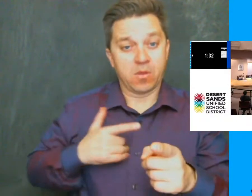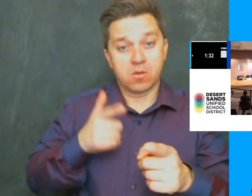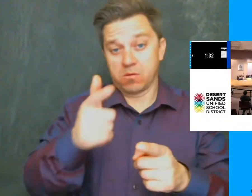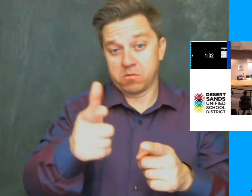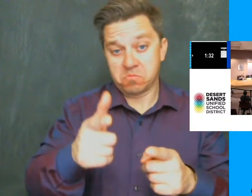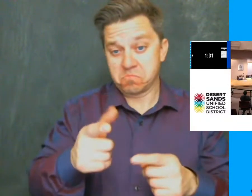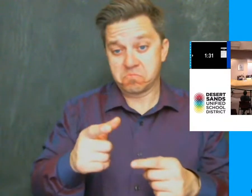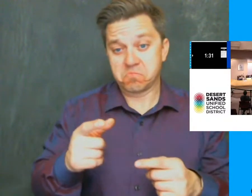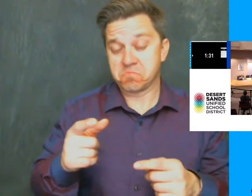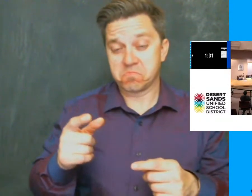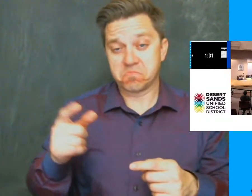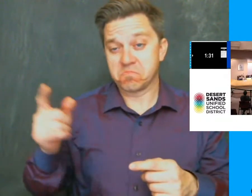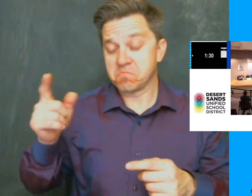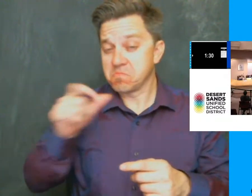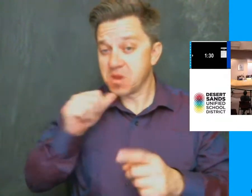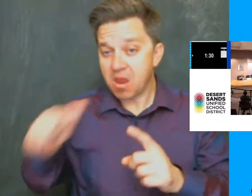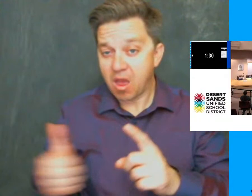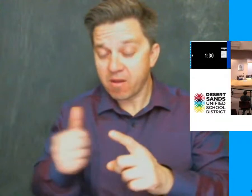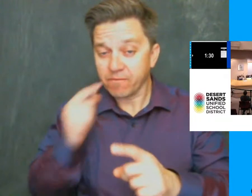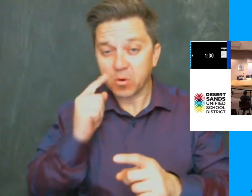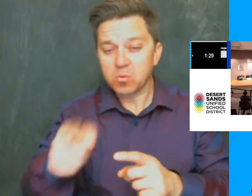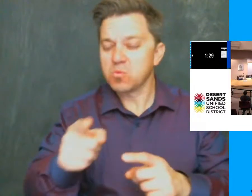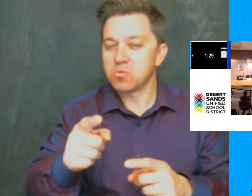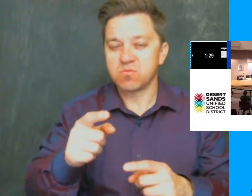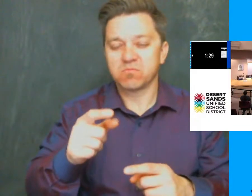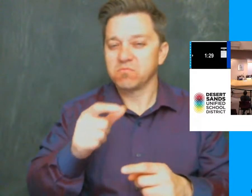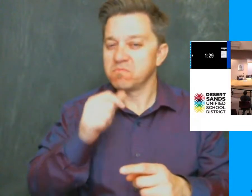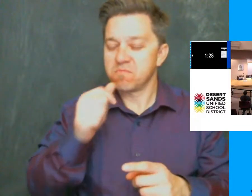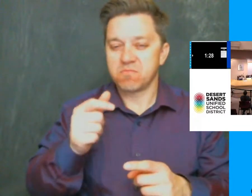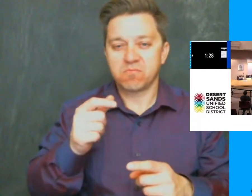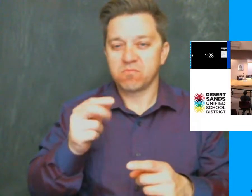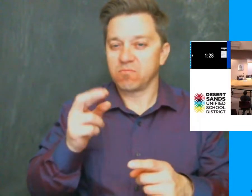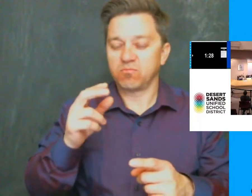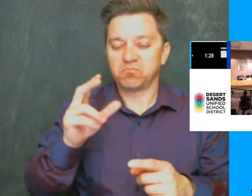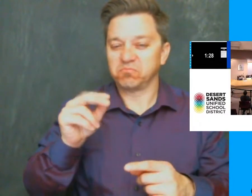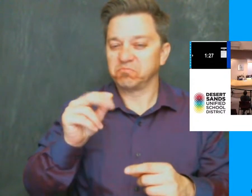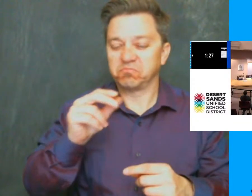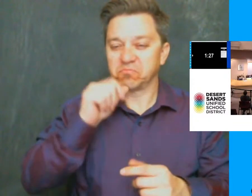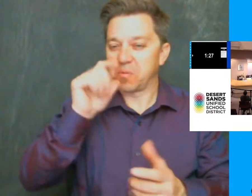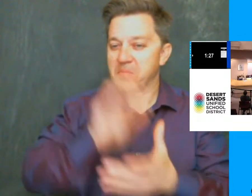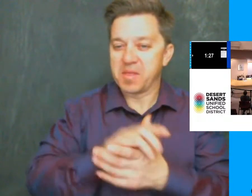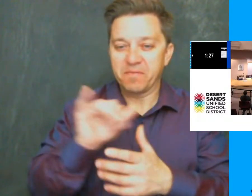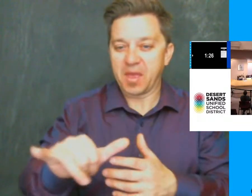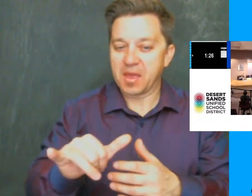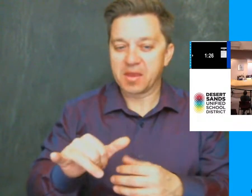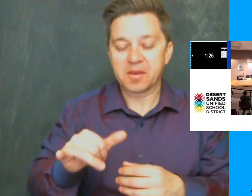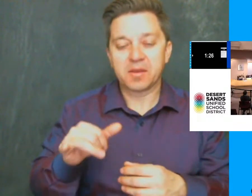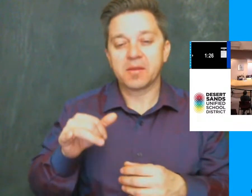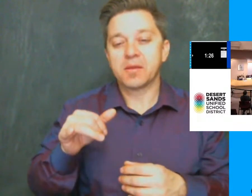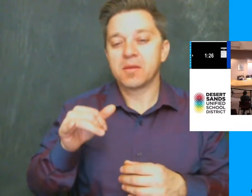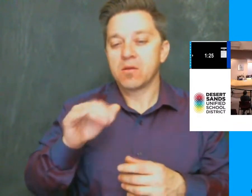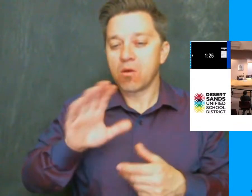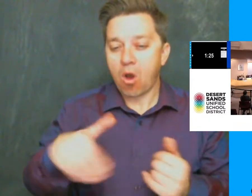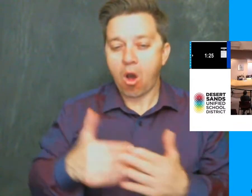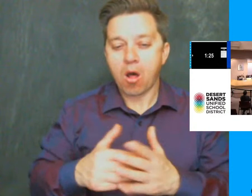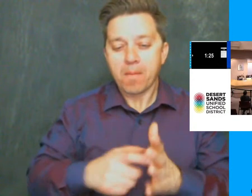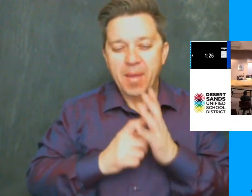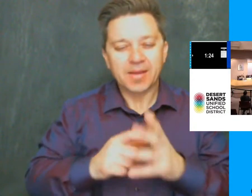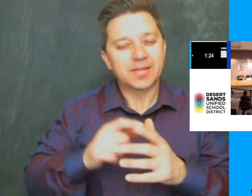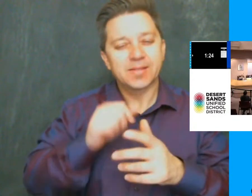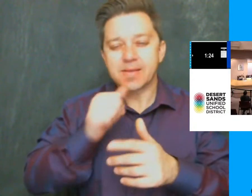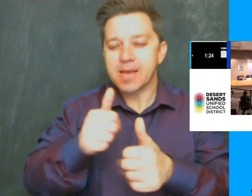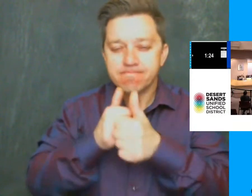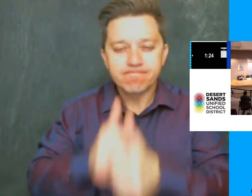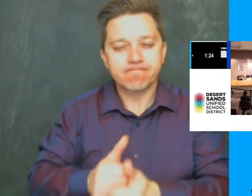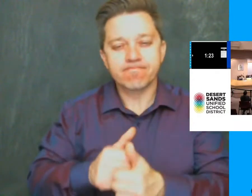coming? For you, don't hold your breath. Missouri Supreme Court ruled that all mandates are unconstitutional. So has the